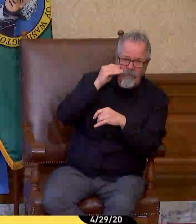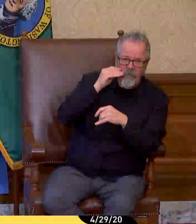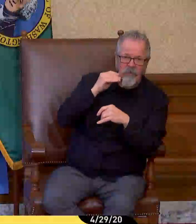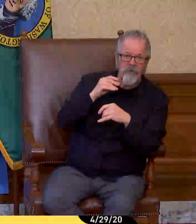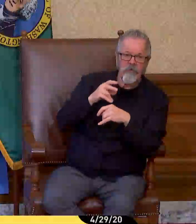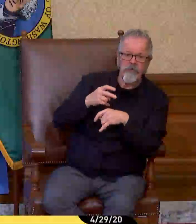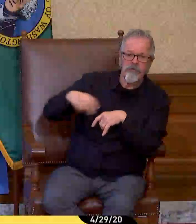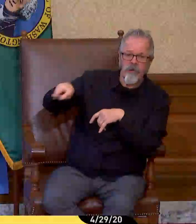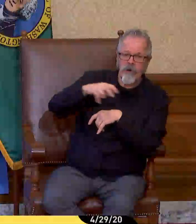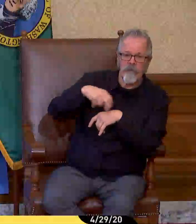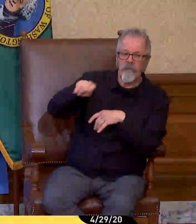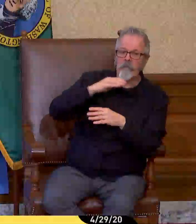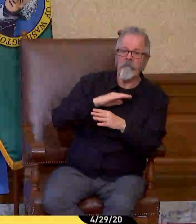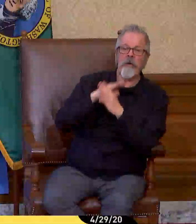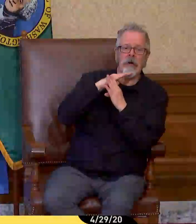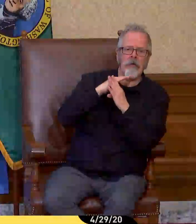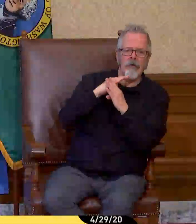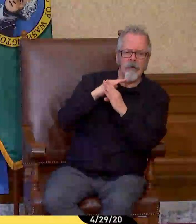trying to get out here